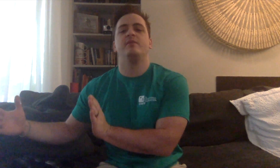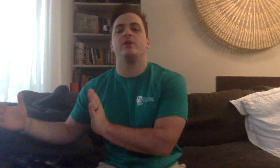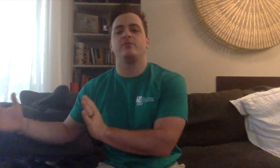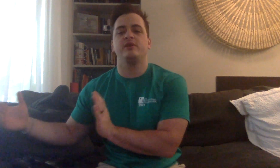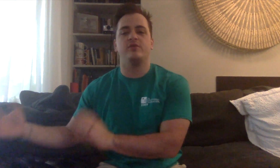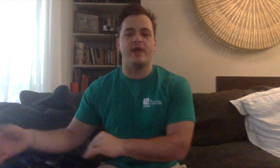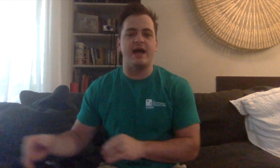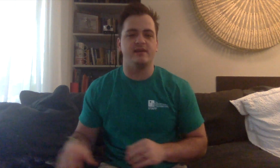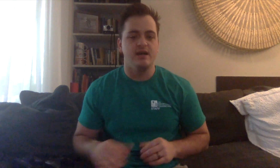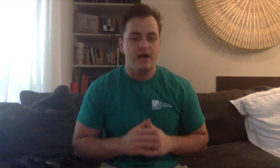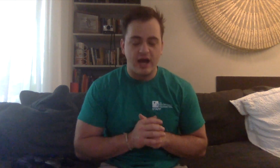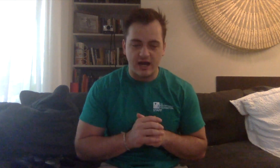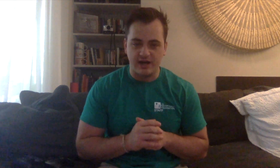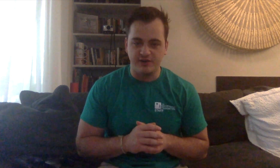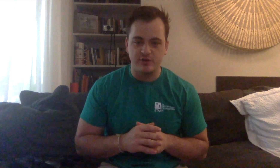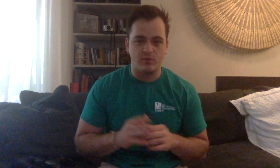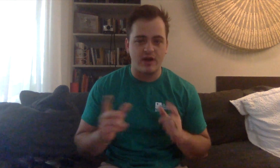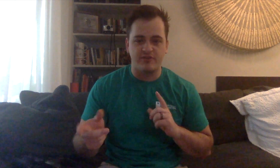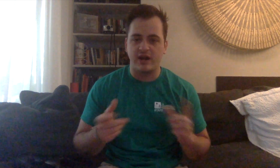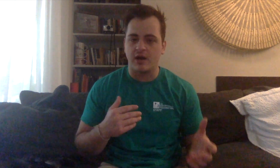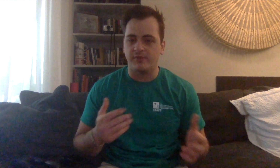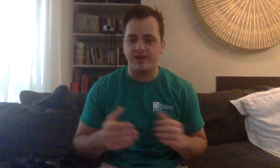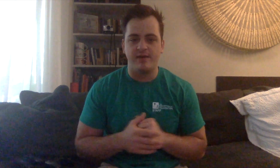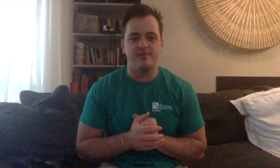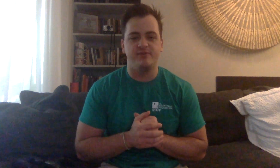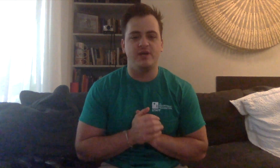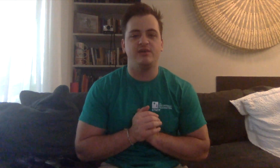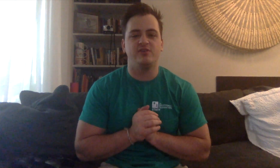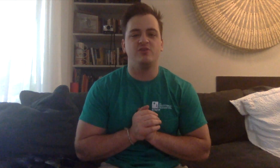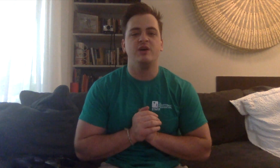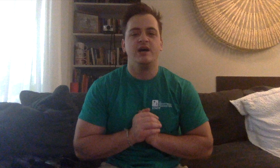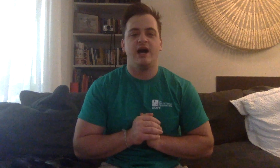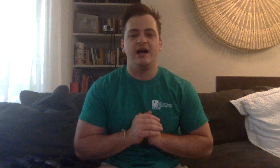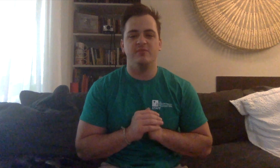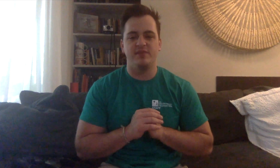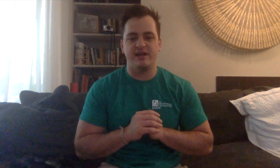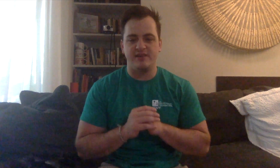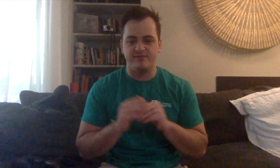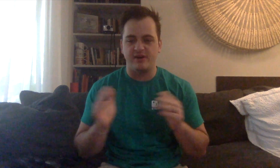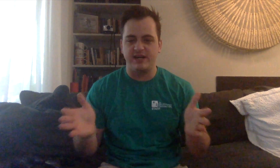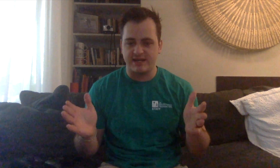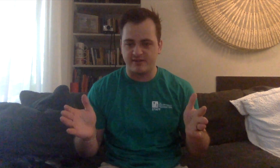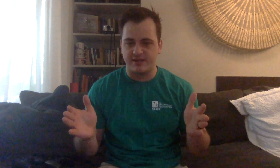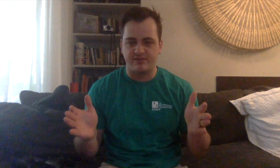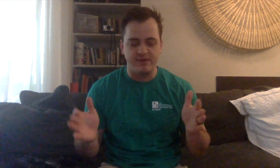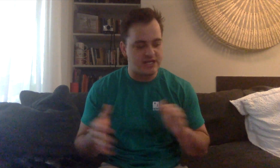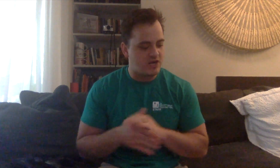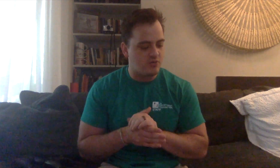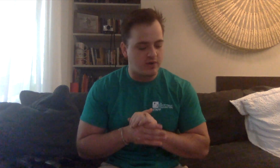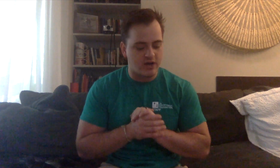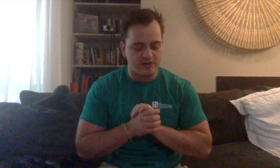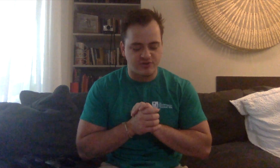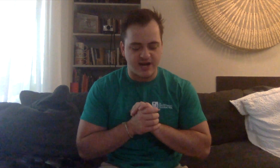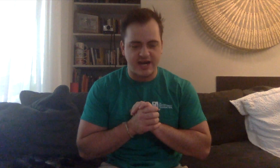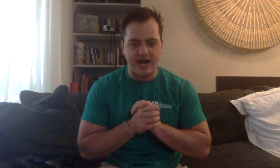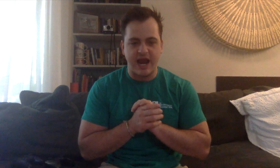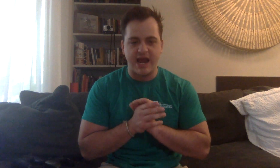once we do that, you can watch that a couple times if you need to. But then at the very end of this video, we're going to try